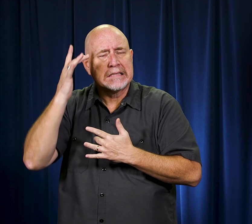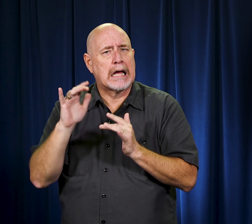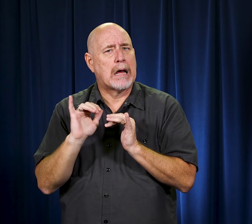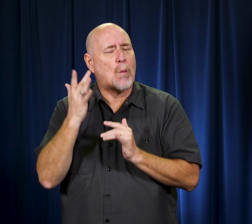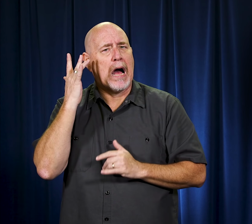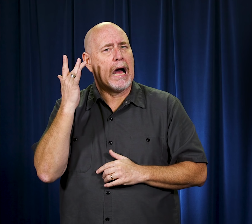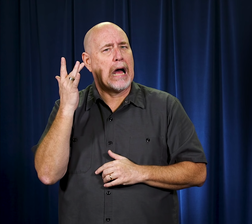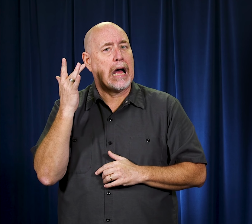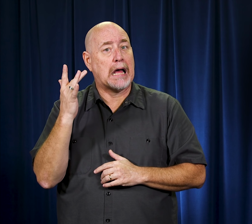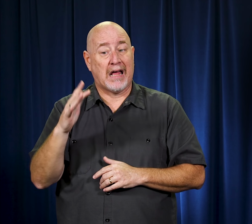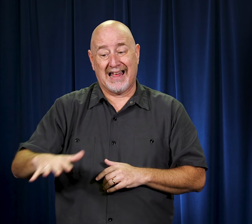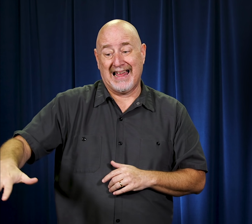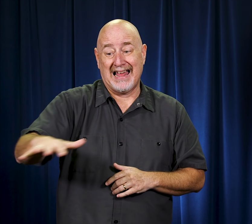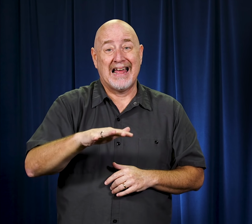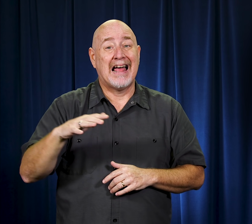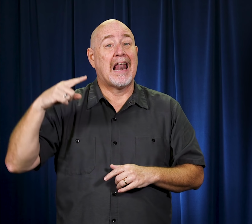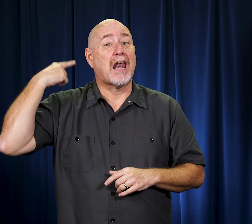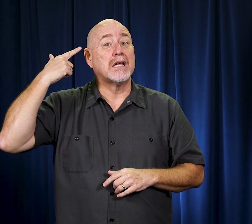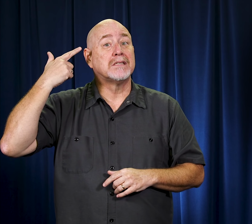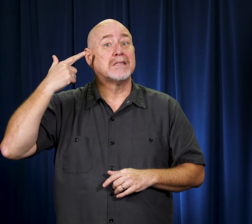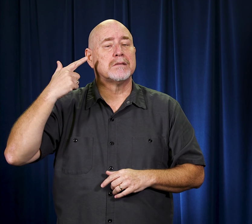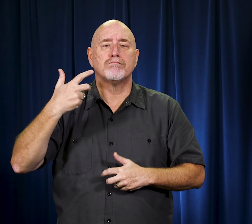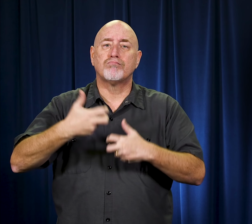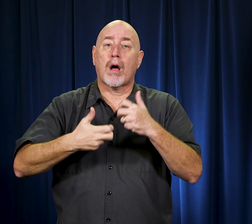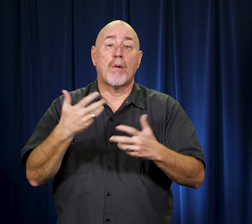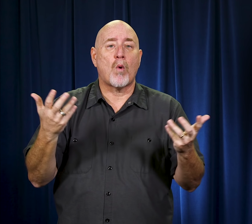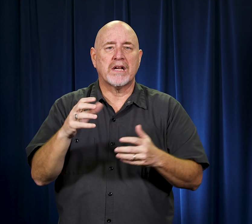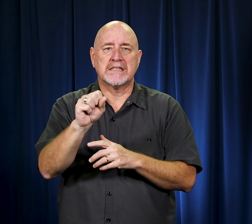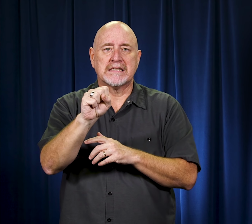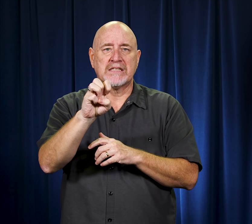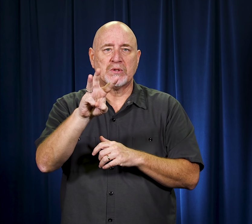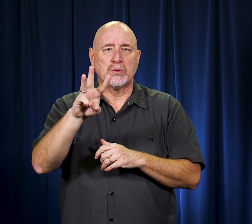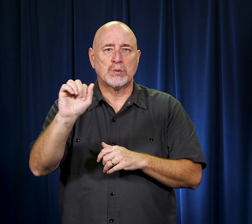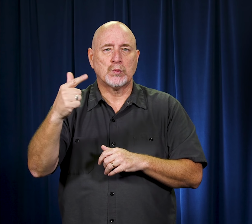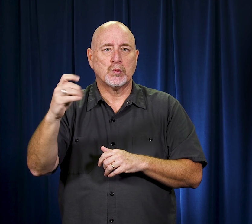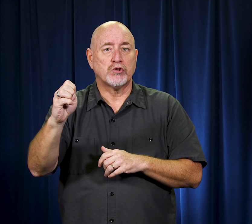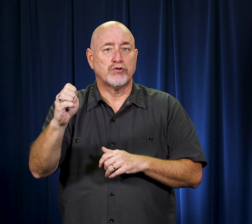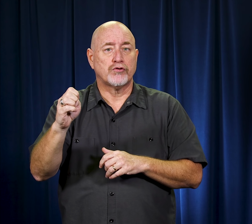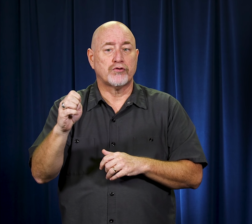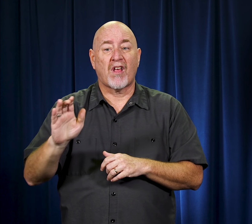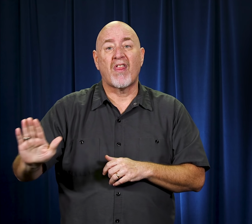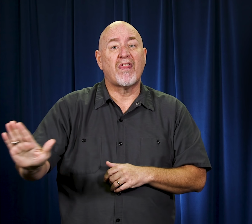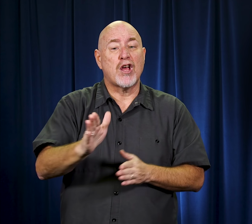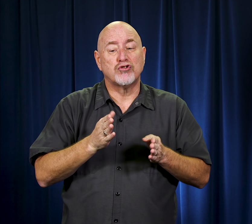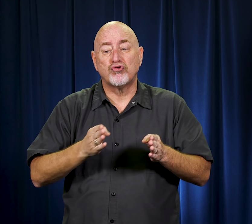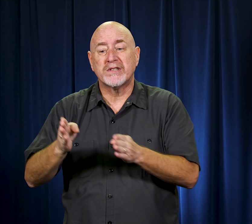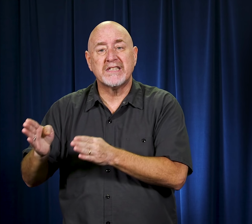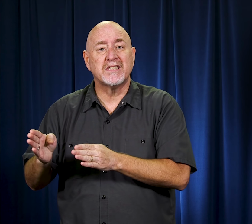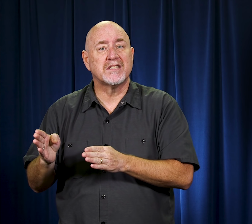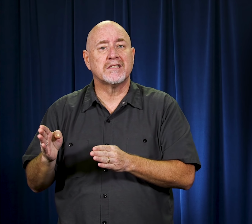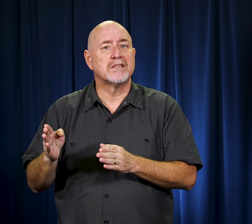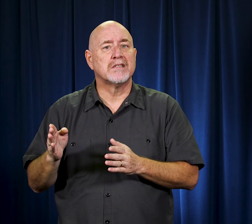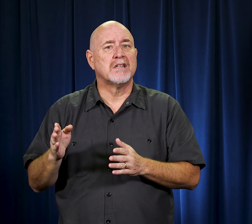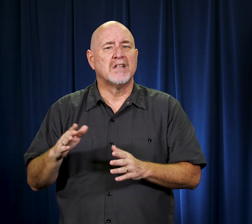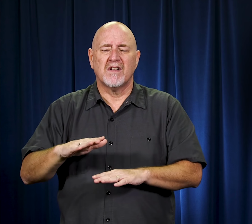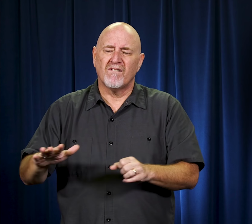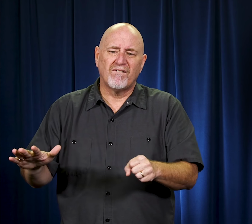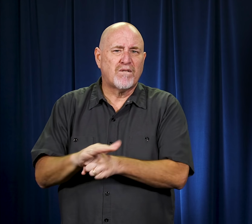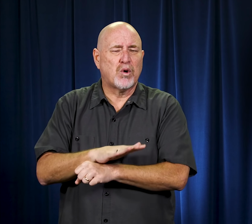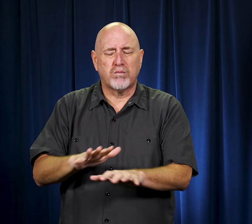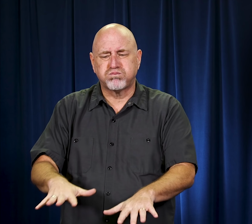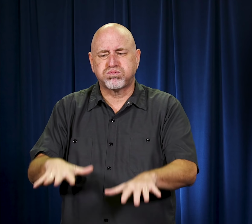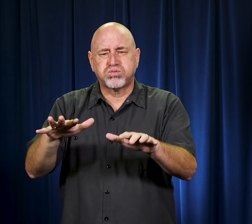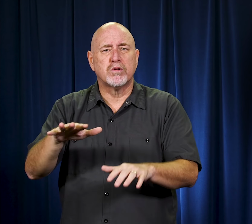disease? You see, the city of London had a serious problem with sewage. The streets were filled with raw sewage that people